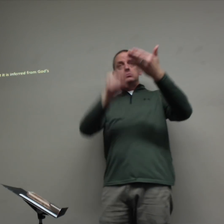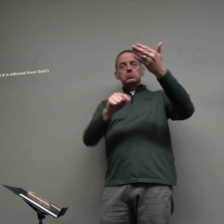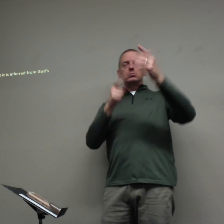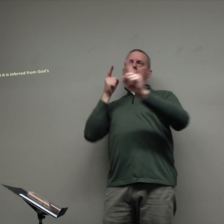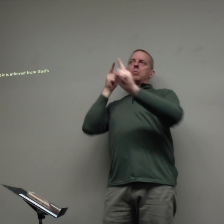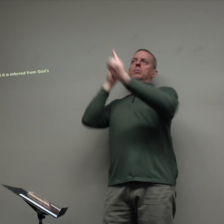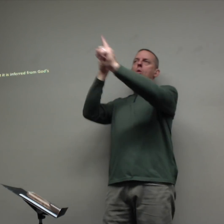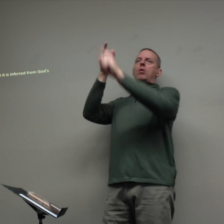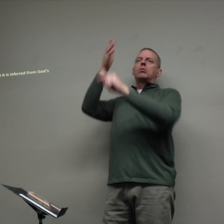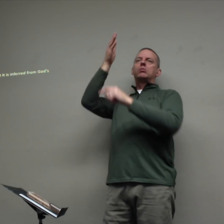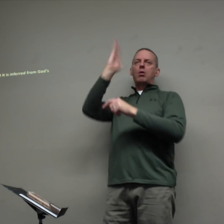Is inferred from God.